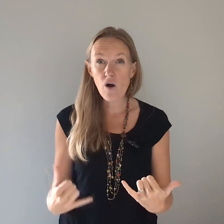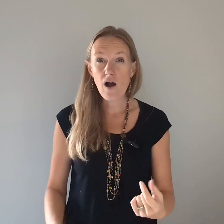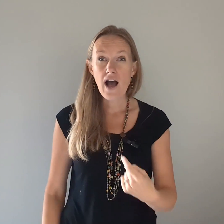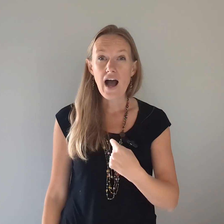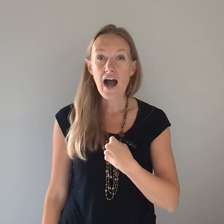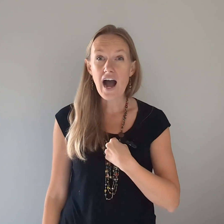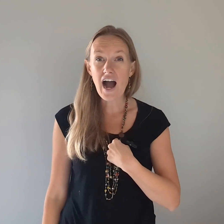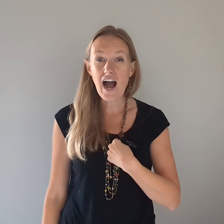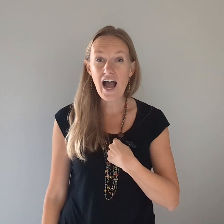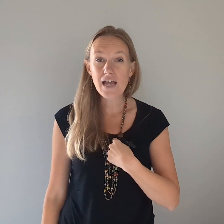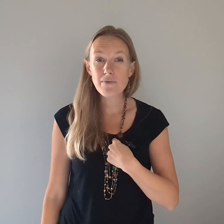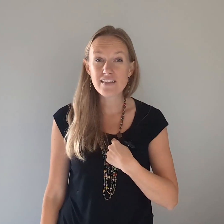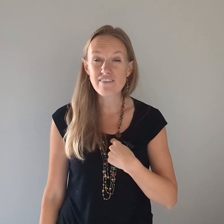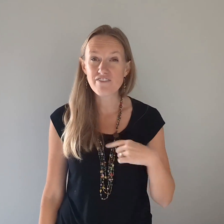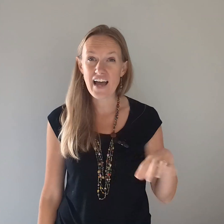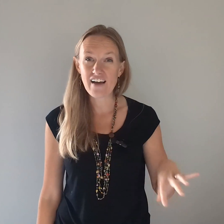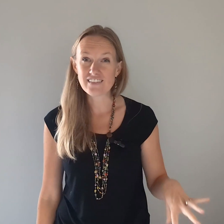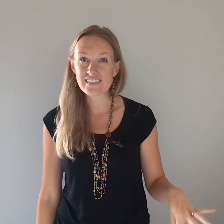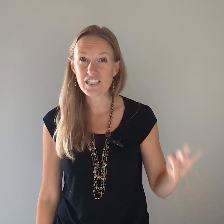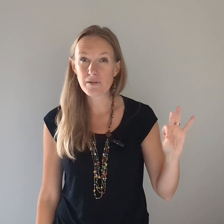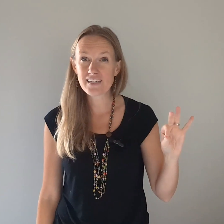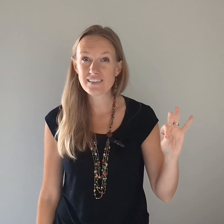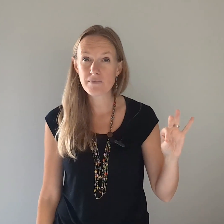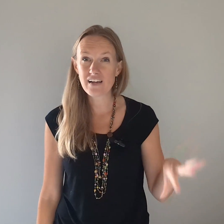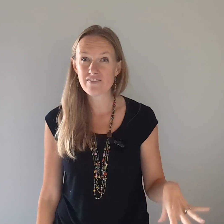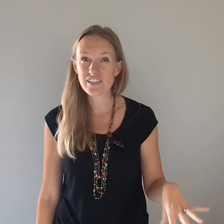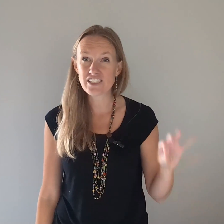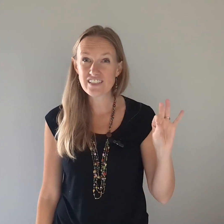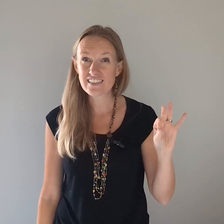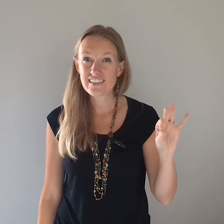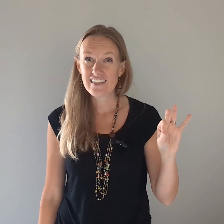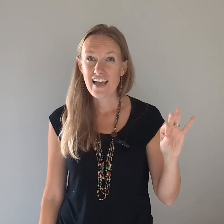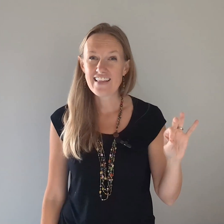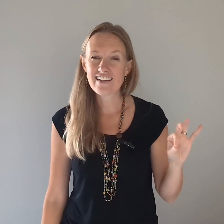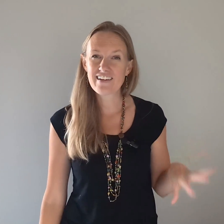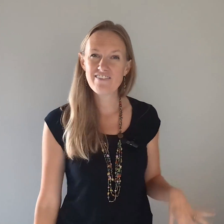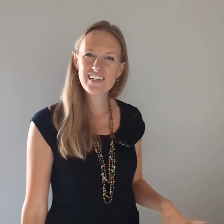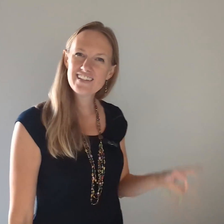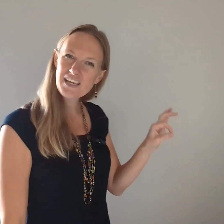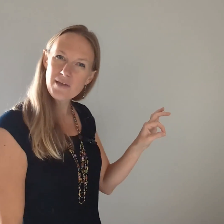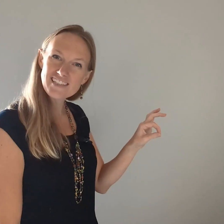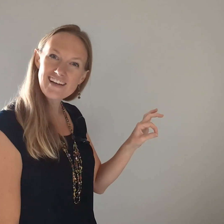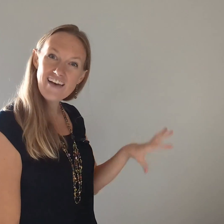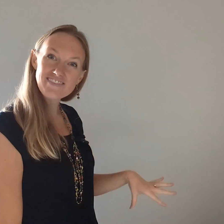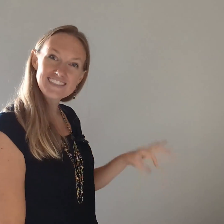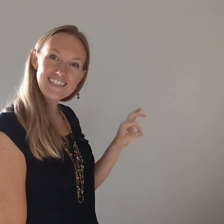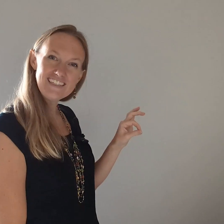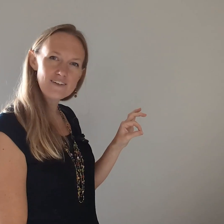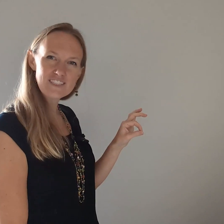now and then found. It's like you're picking something off the dirt, and then conveniently it makes an F. See, you don't have to